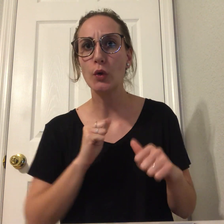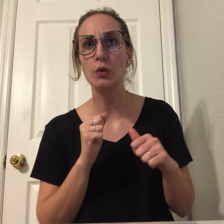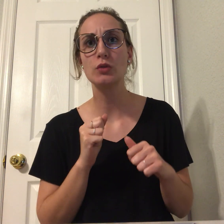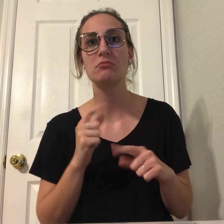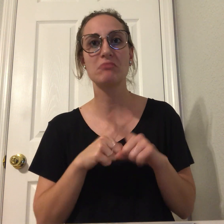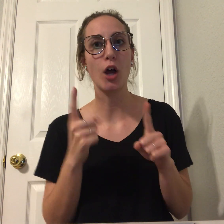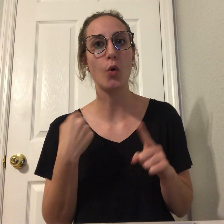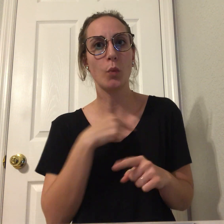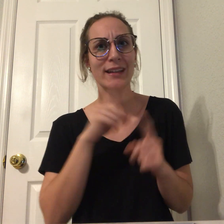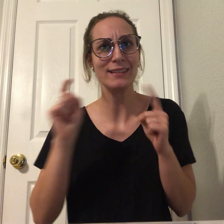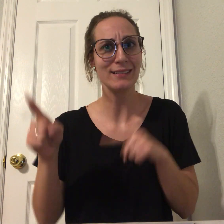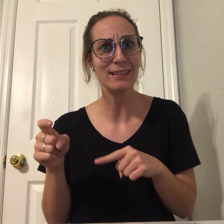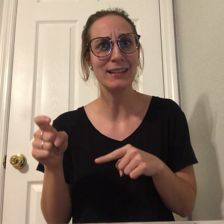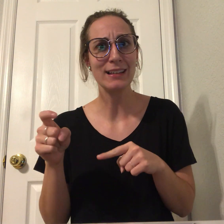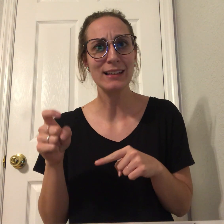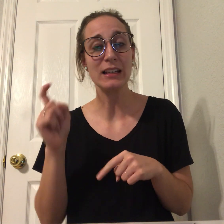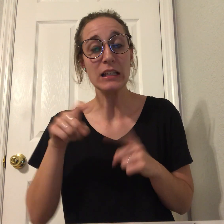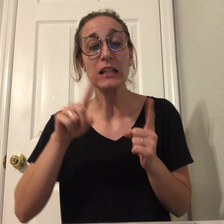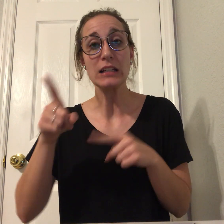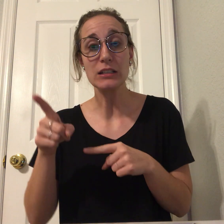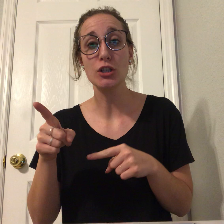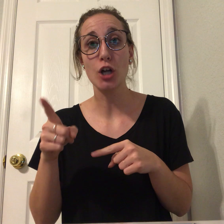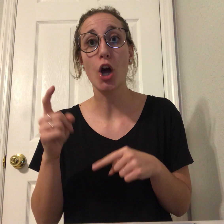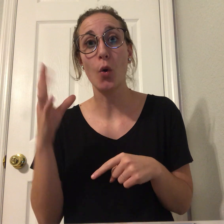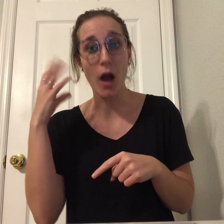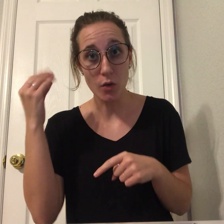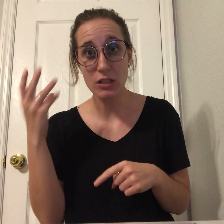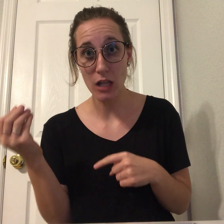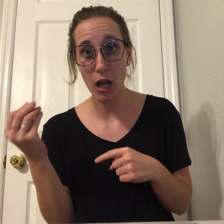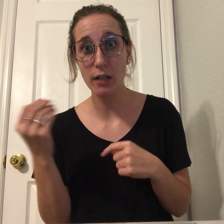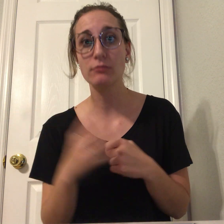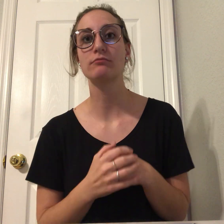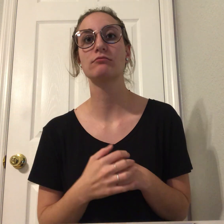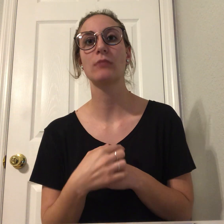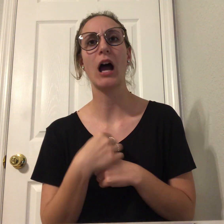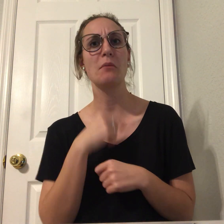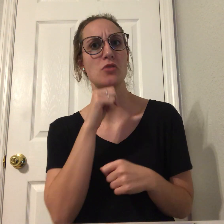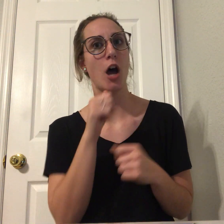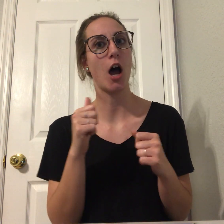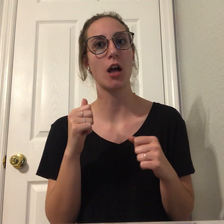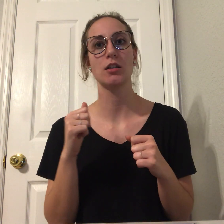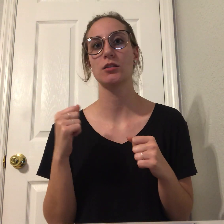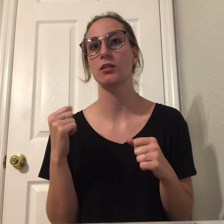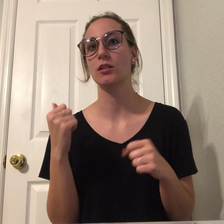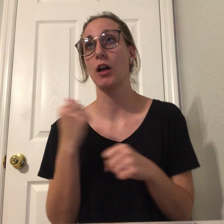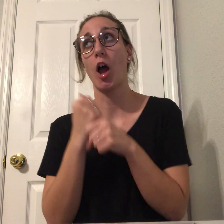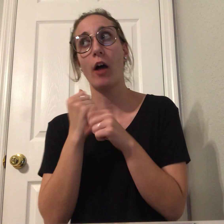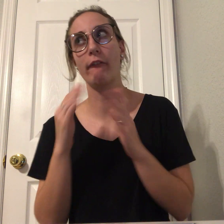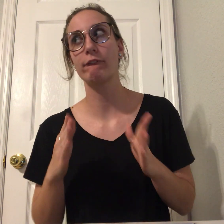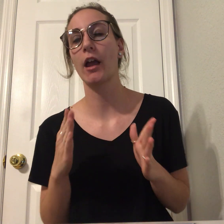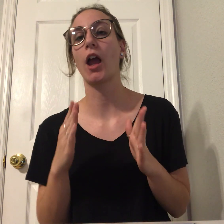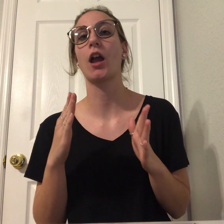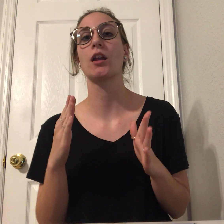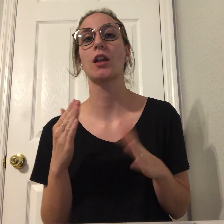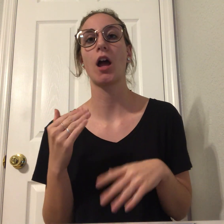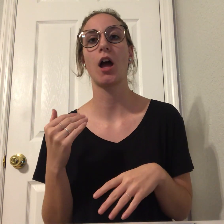I'm not a big fan of the ice baths and things like that. Topic for another show, but sunlight, vitamin D, it's